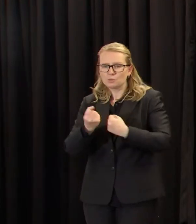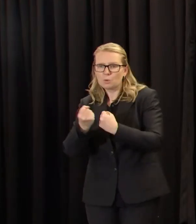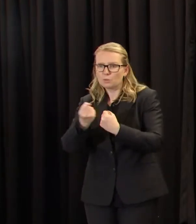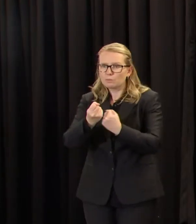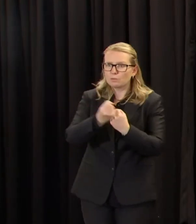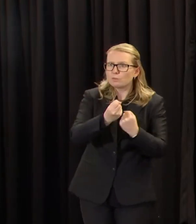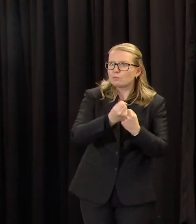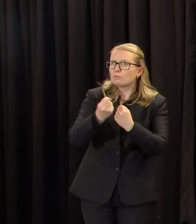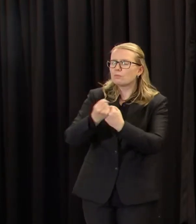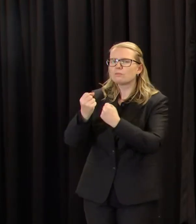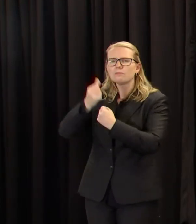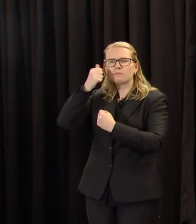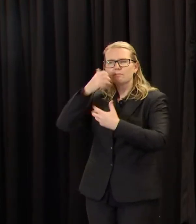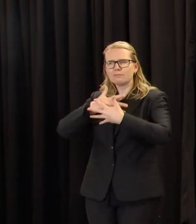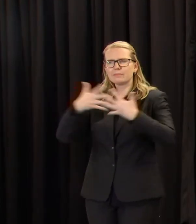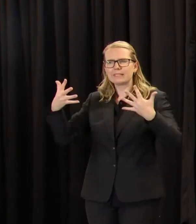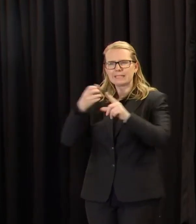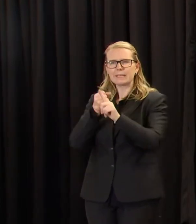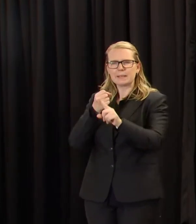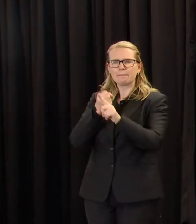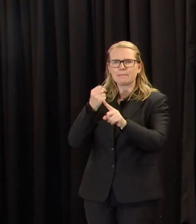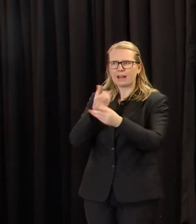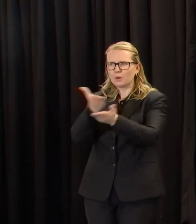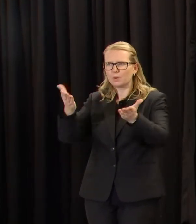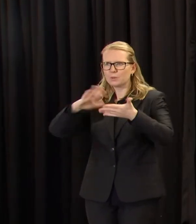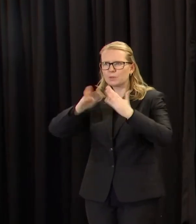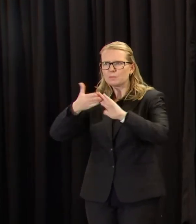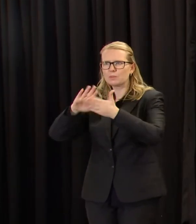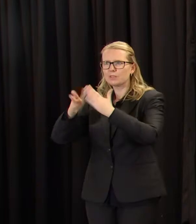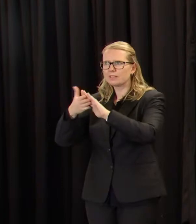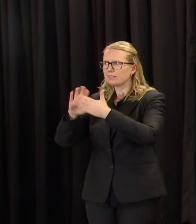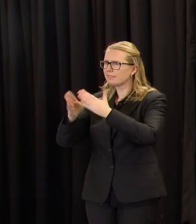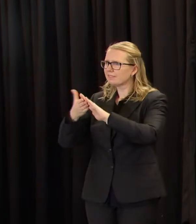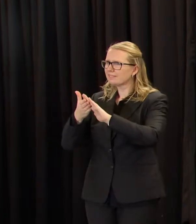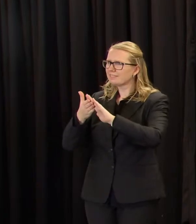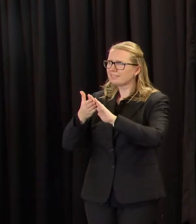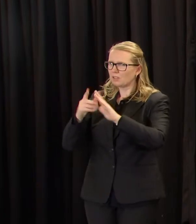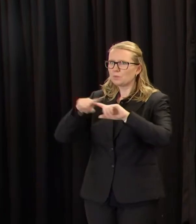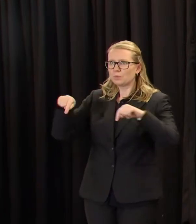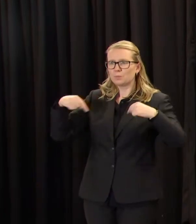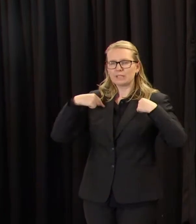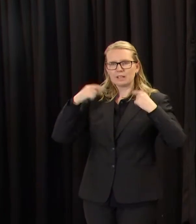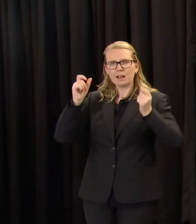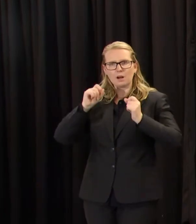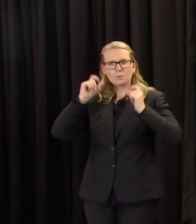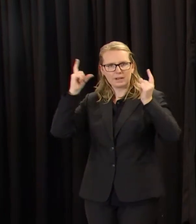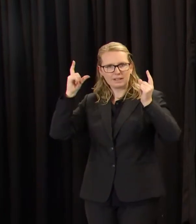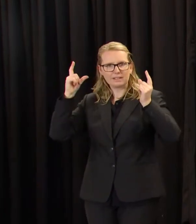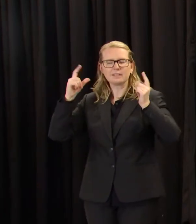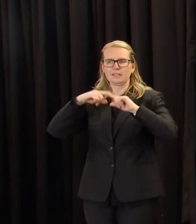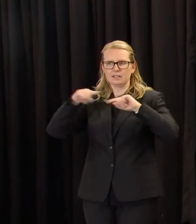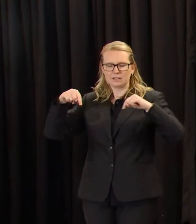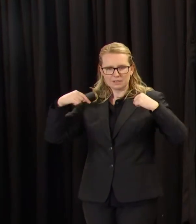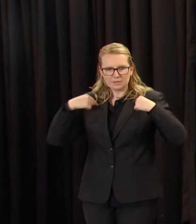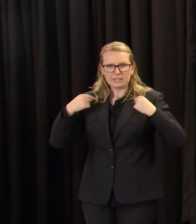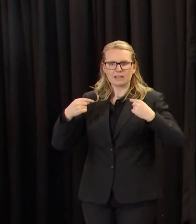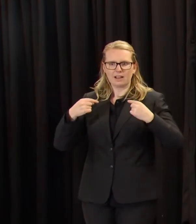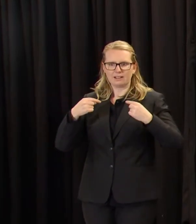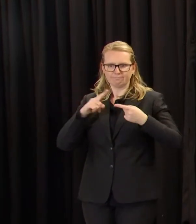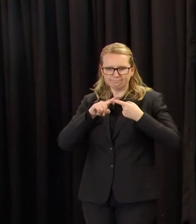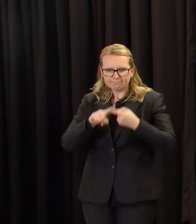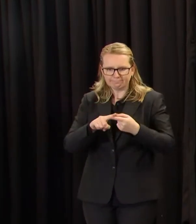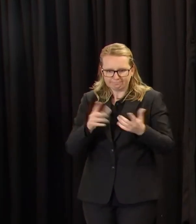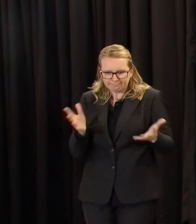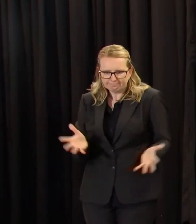understand that there is a big impact, and it would just be wrong for anyone to assume that we weren't aware of that and we weren't taking that into account and we weren't trying